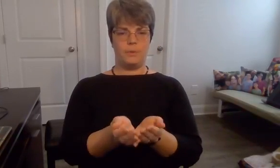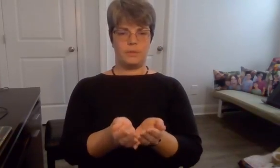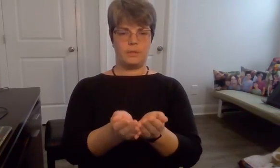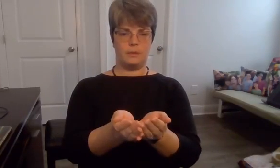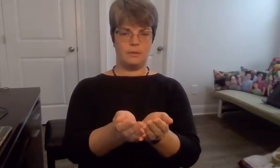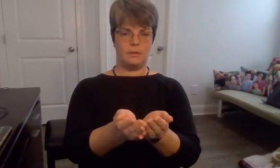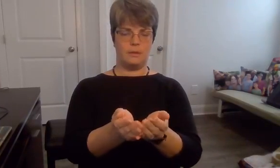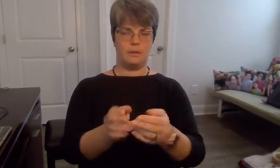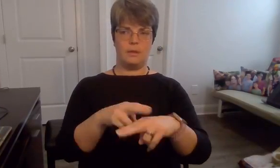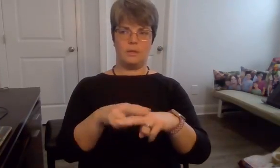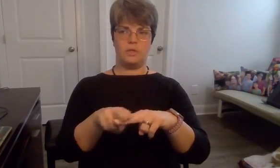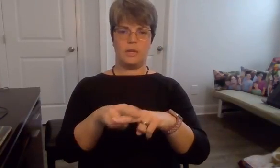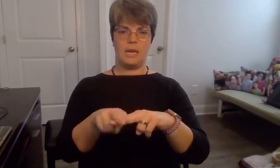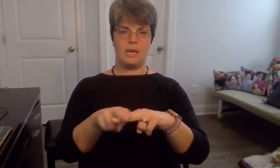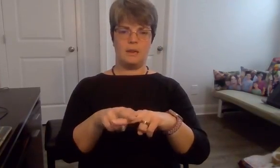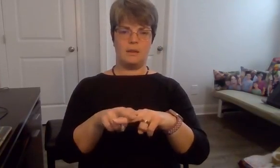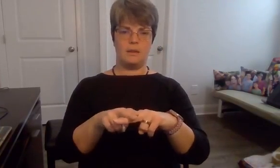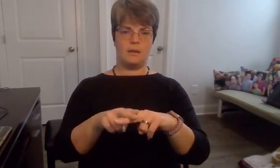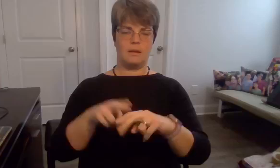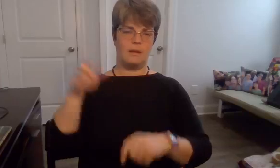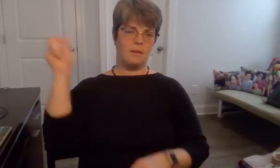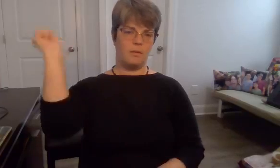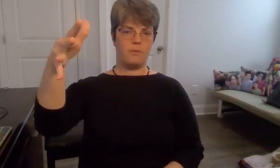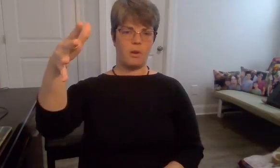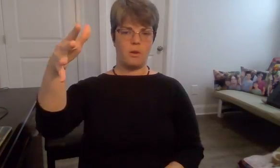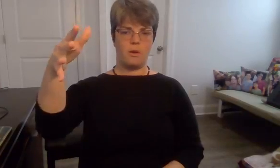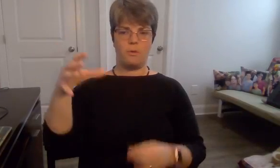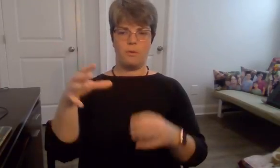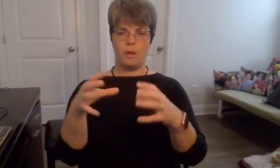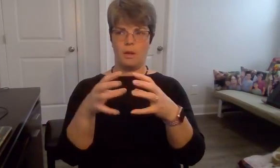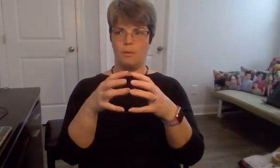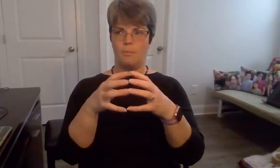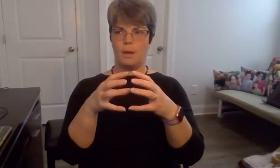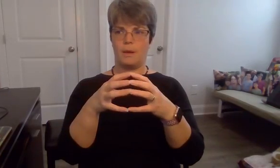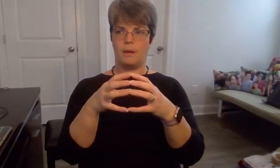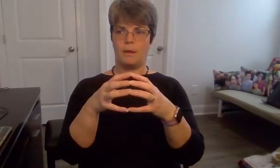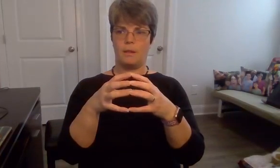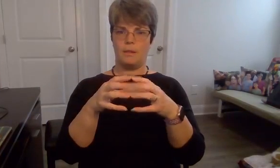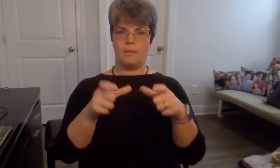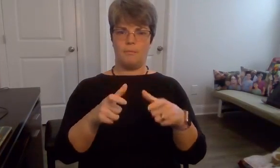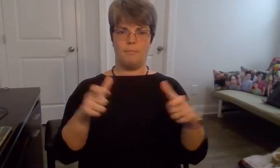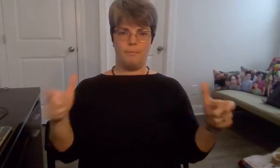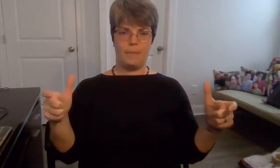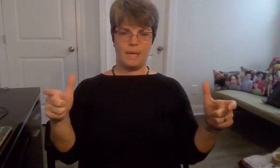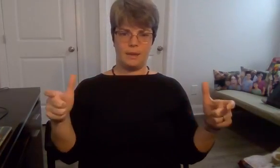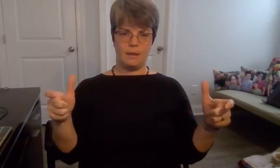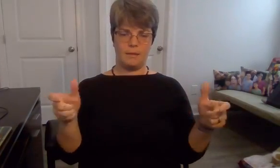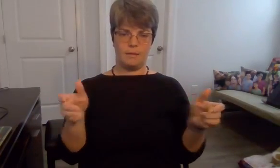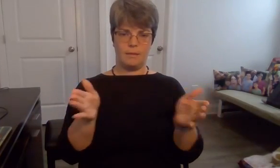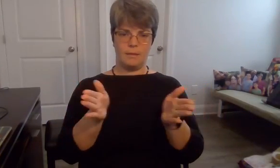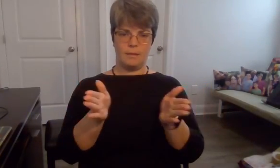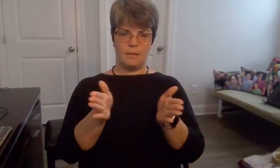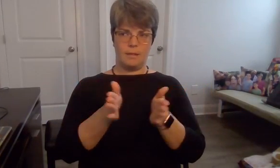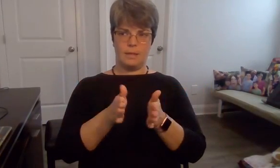boat, train, throw, ball, big,